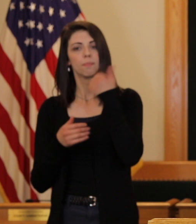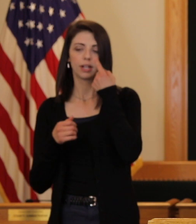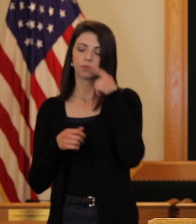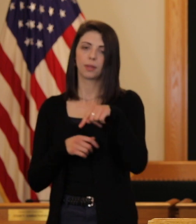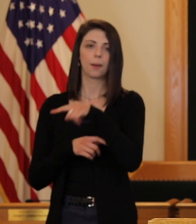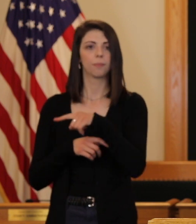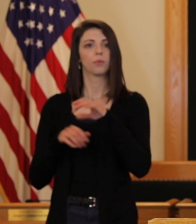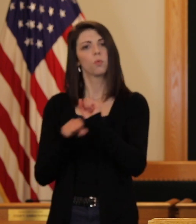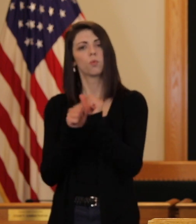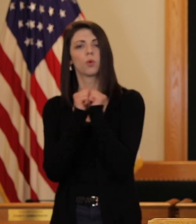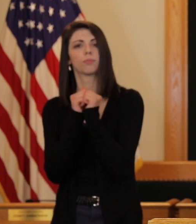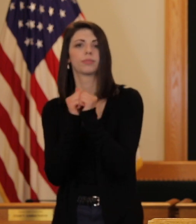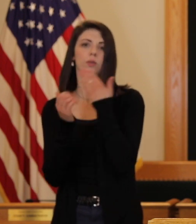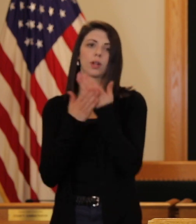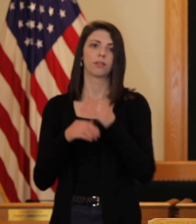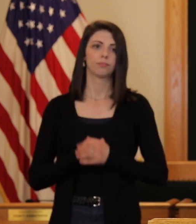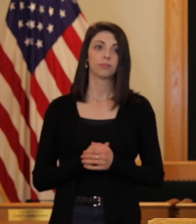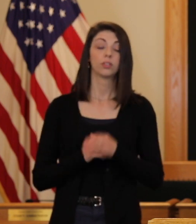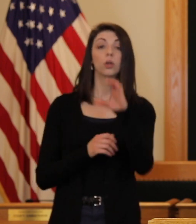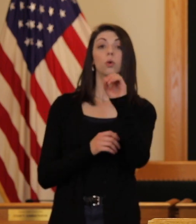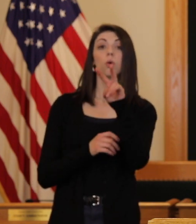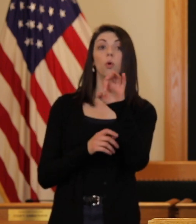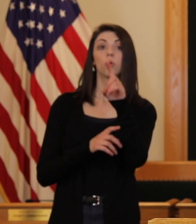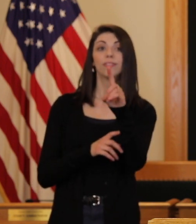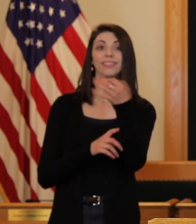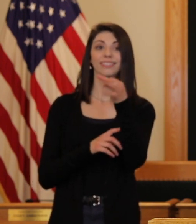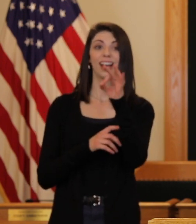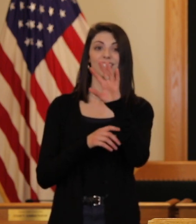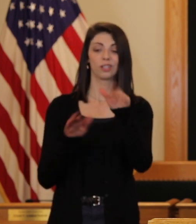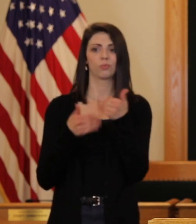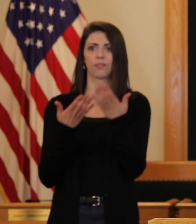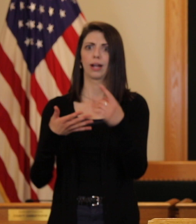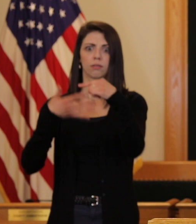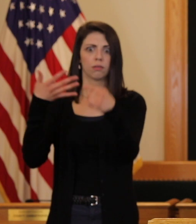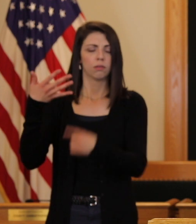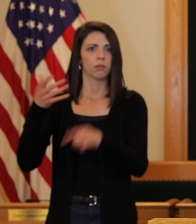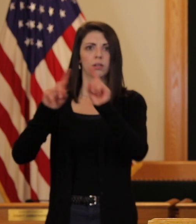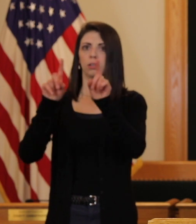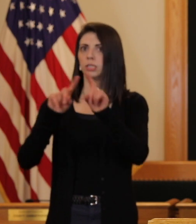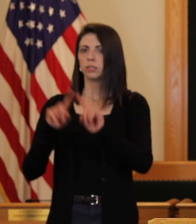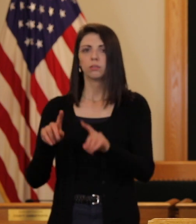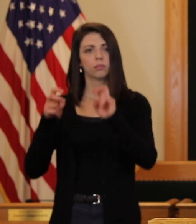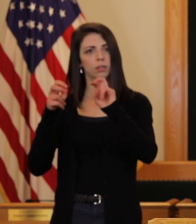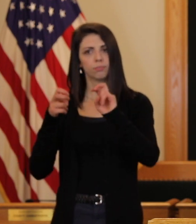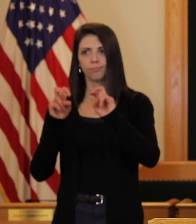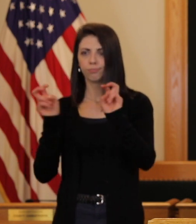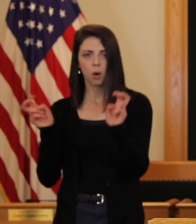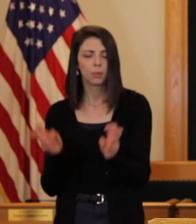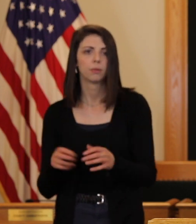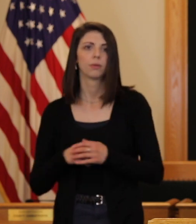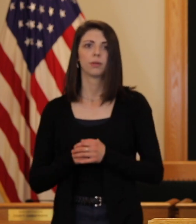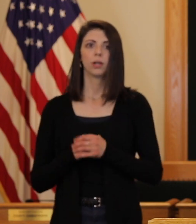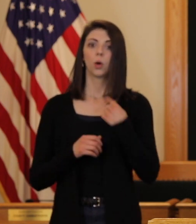COVID-19 has brought a whole new set of dangers for our first responders. Having an adequate supply of personal protective equipment and knowing how to